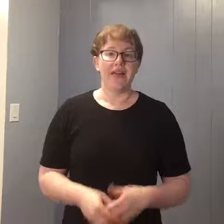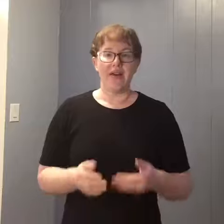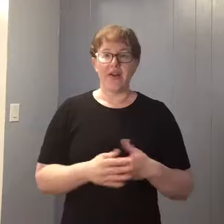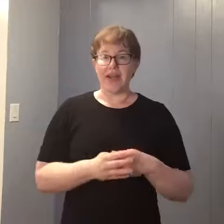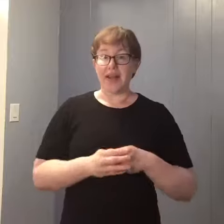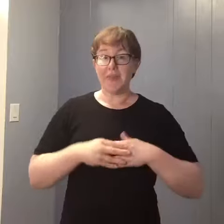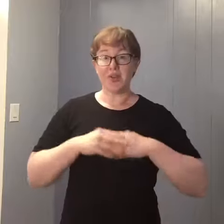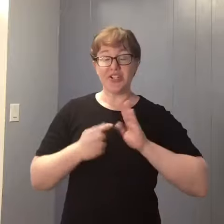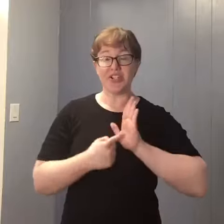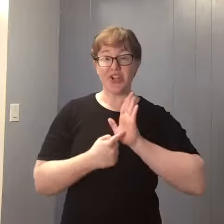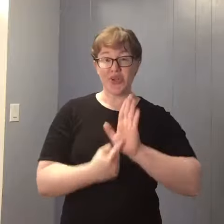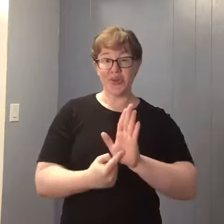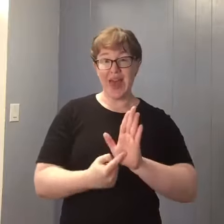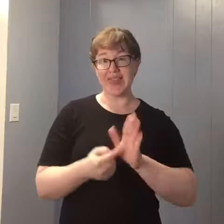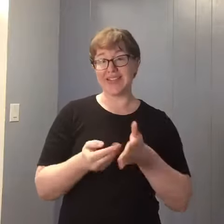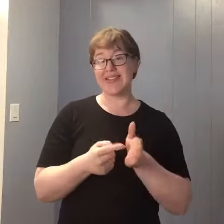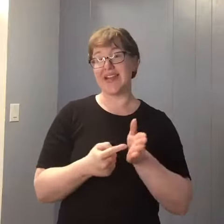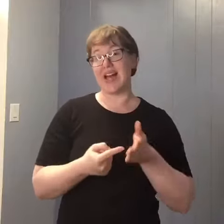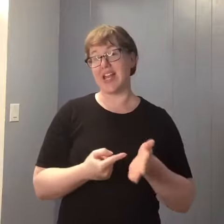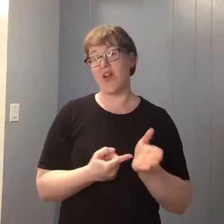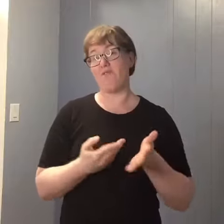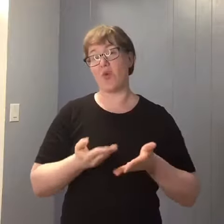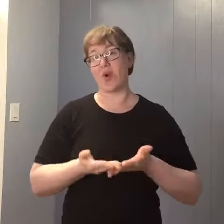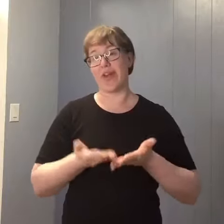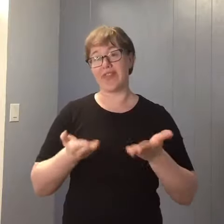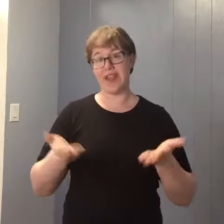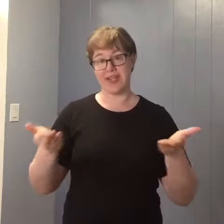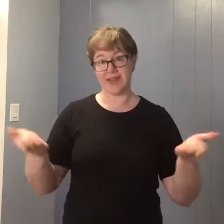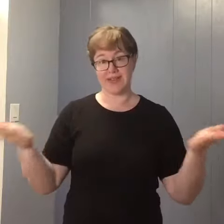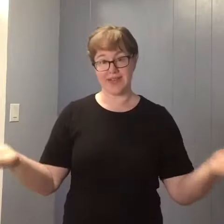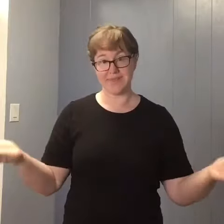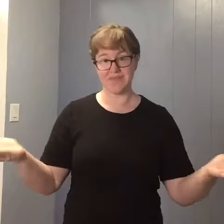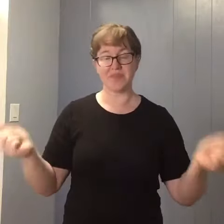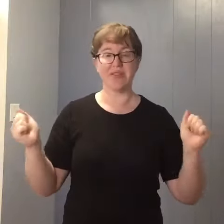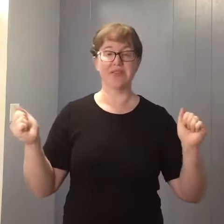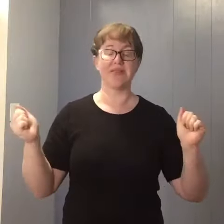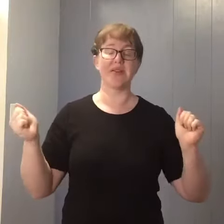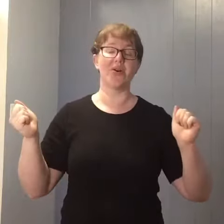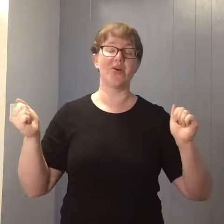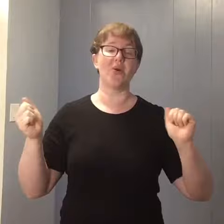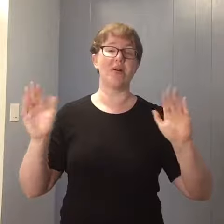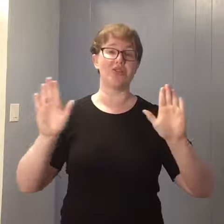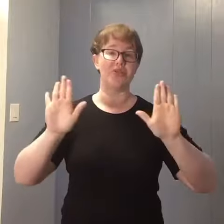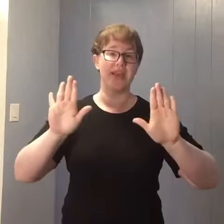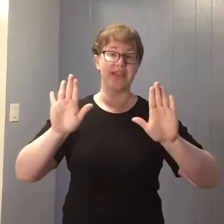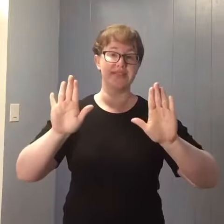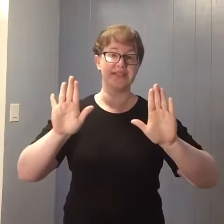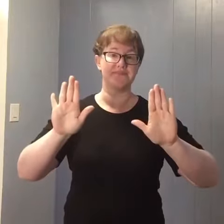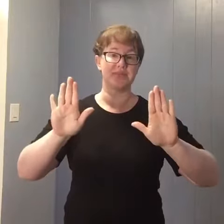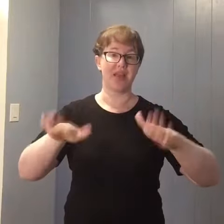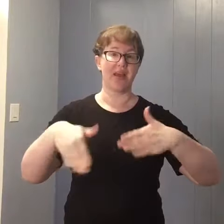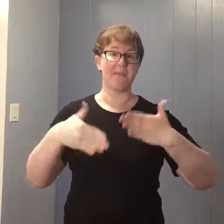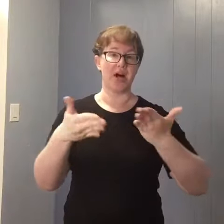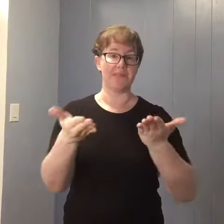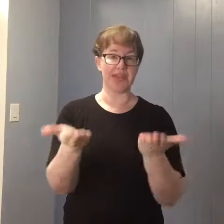All right, I'm going to show you the sign for things. So two hands, palms up,